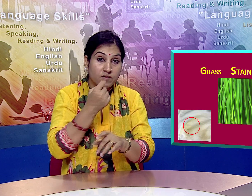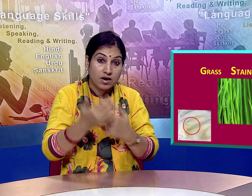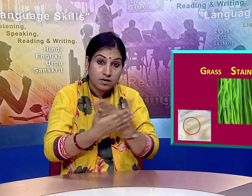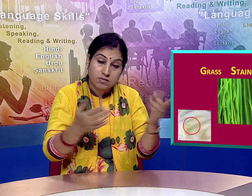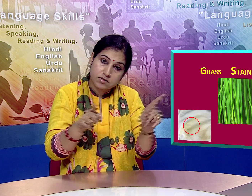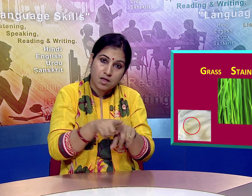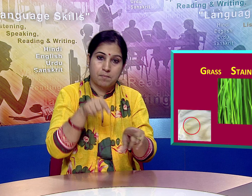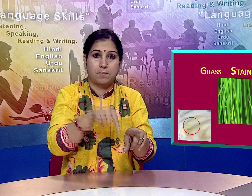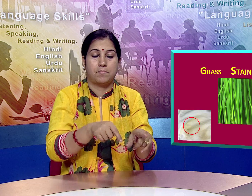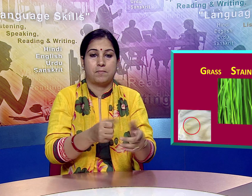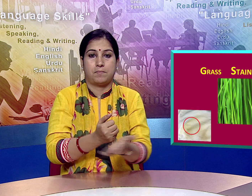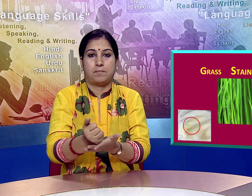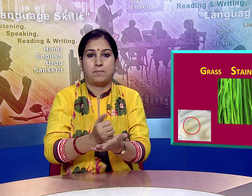white cotton cloth.